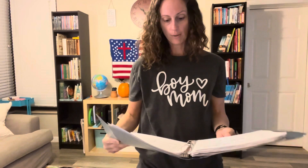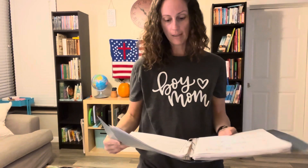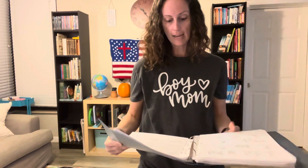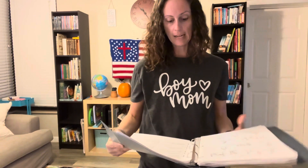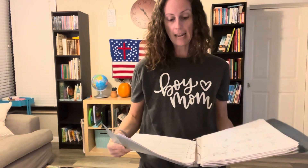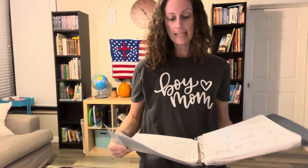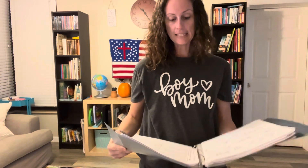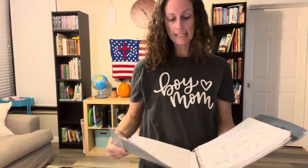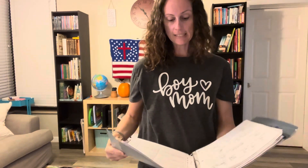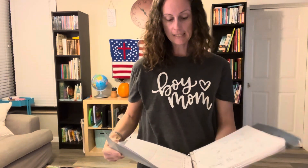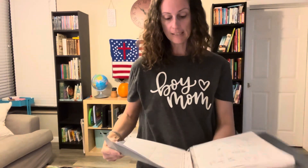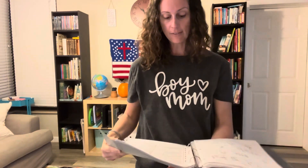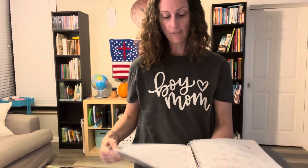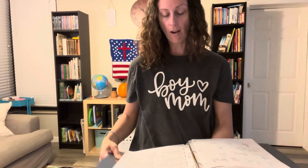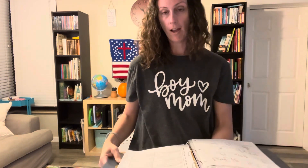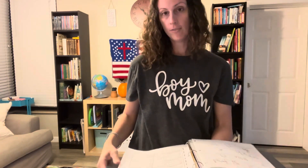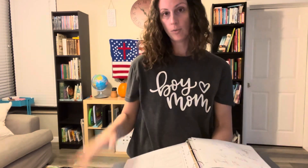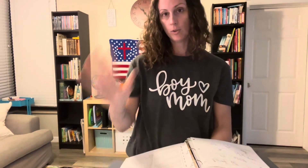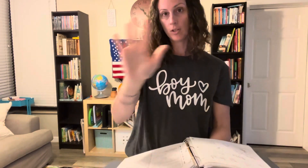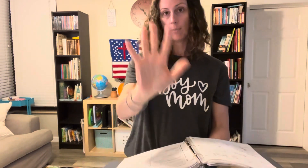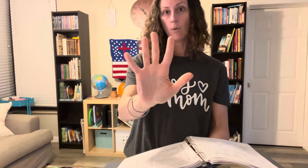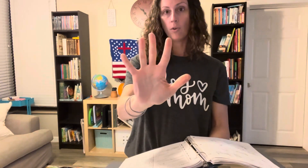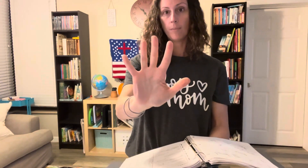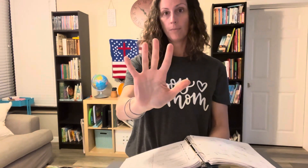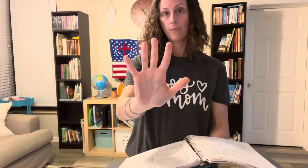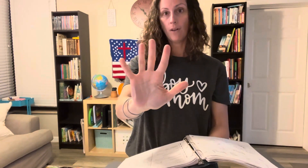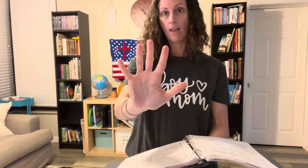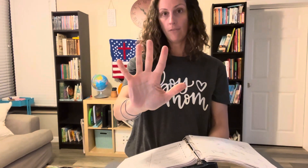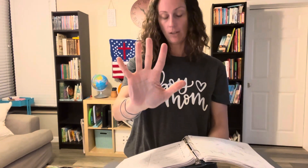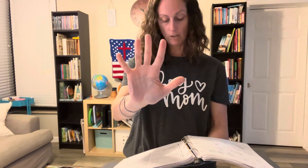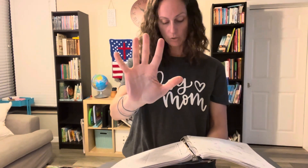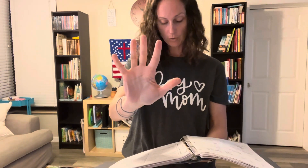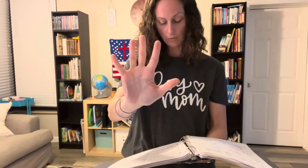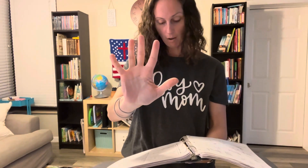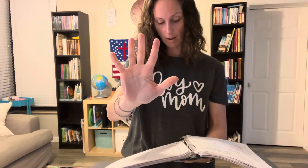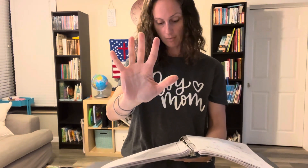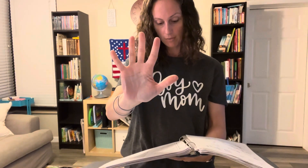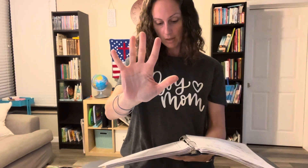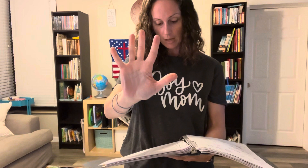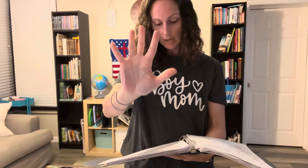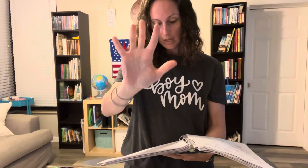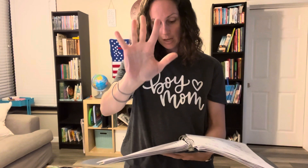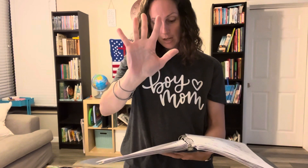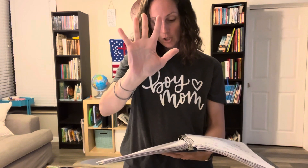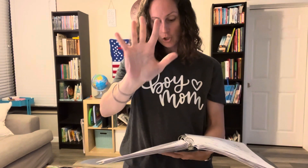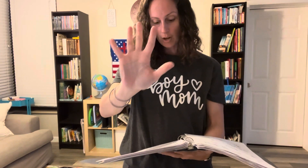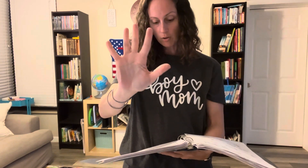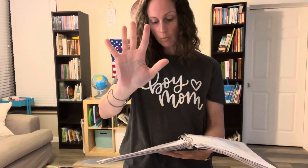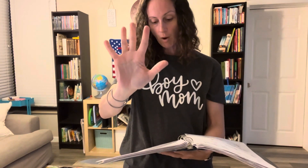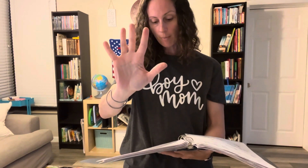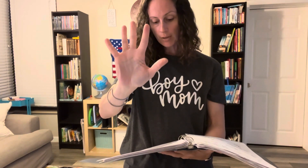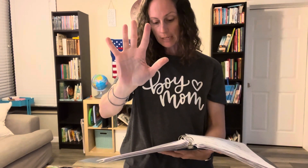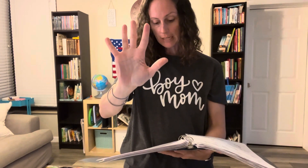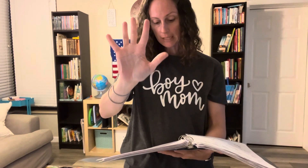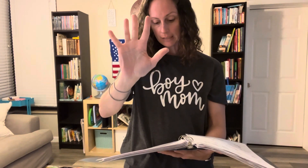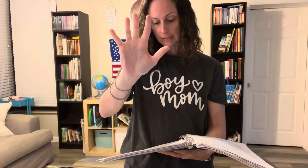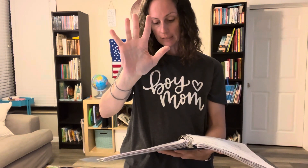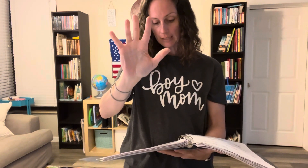in 1865. So we're just going to hold up 5 fingers for 5. General Robert E.